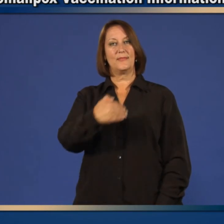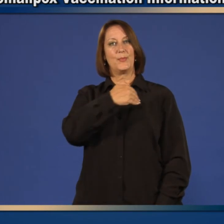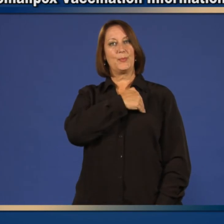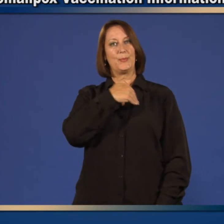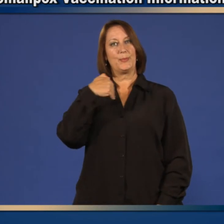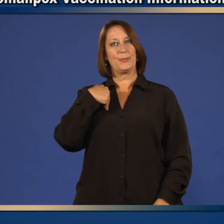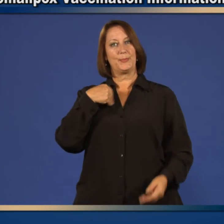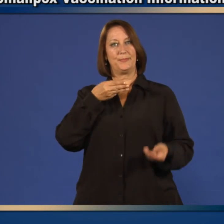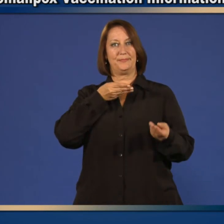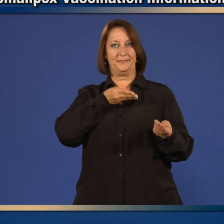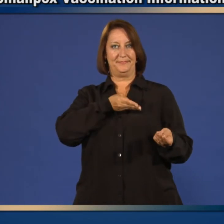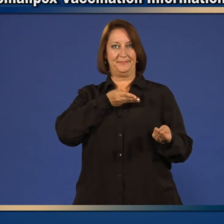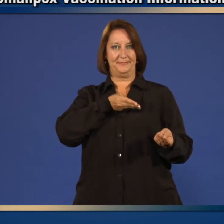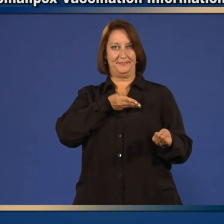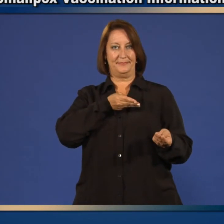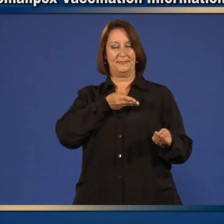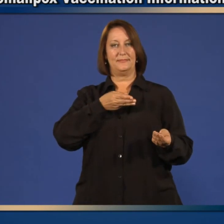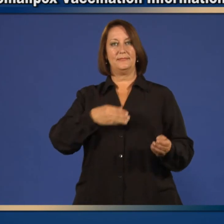Breastfeeding.